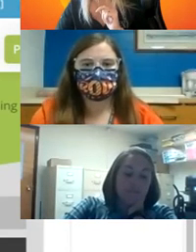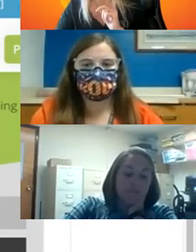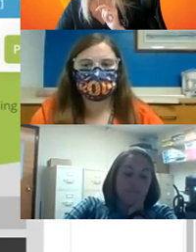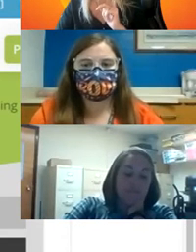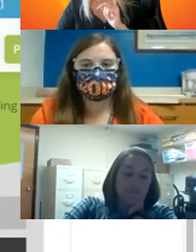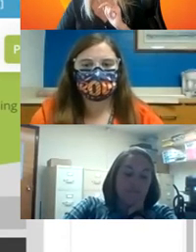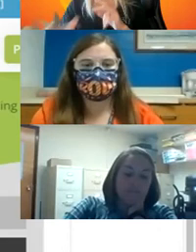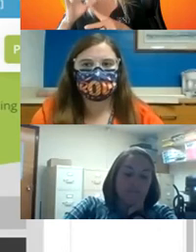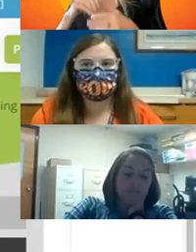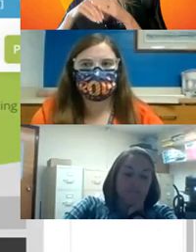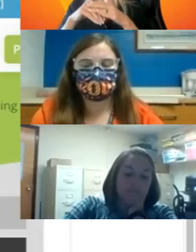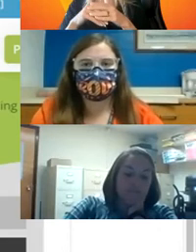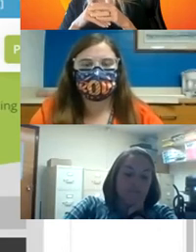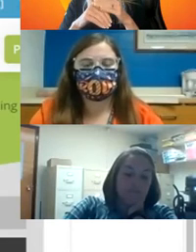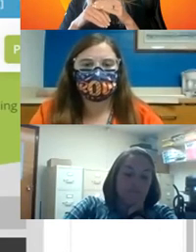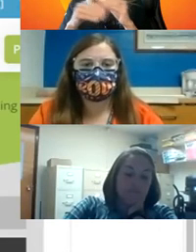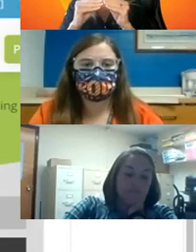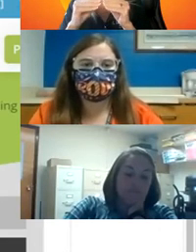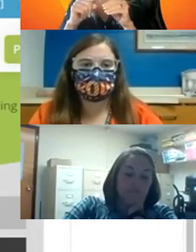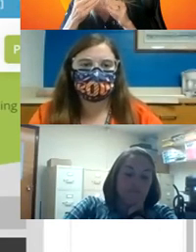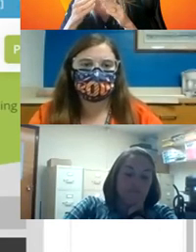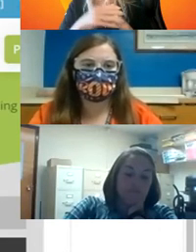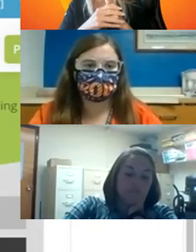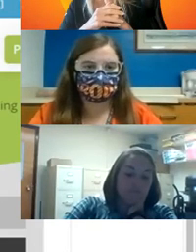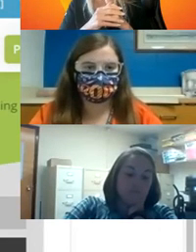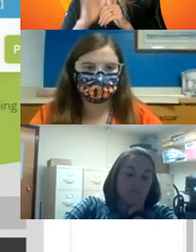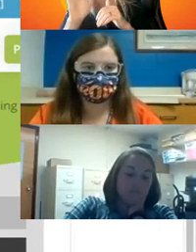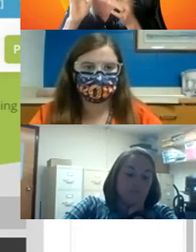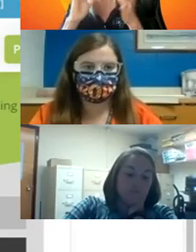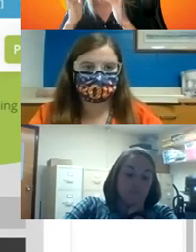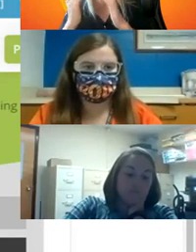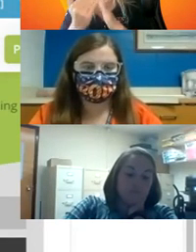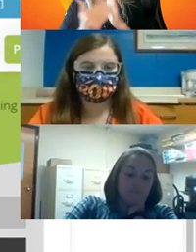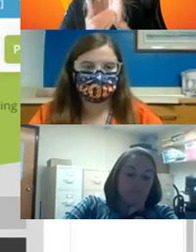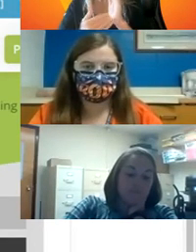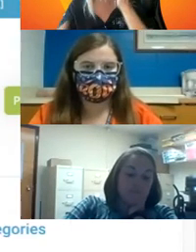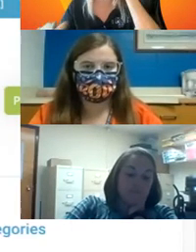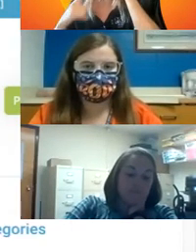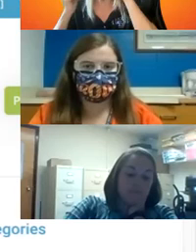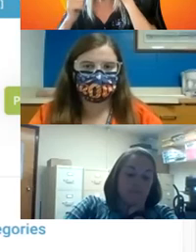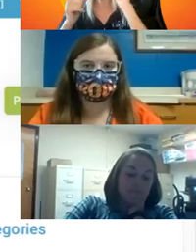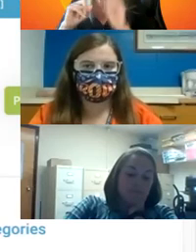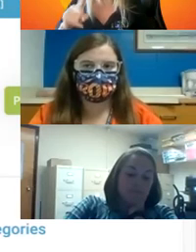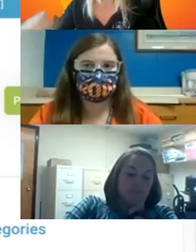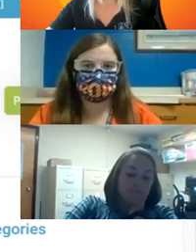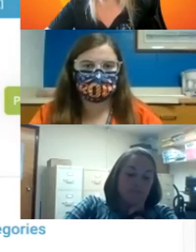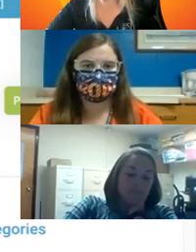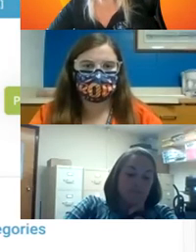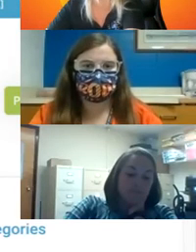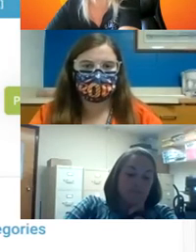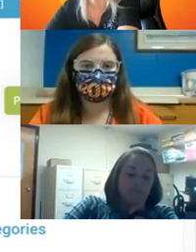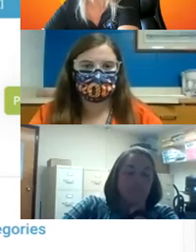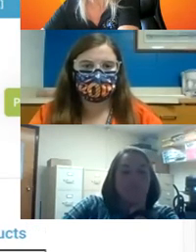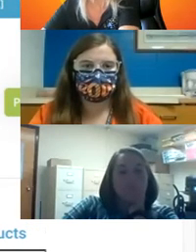children. You can access it in more than one way. I just clicked on online courses because to answer your